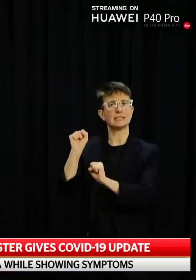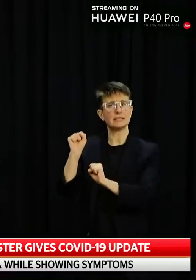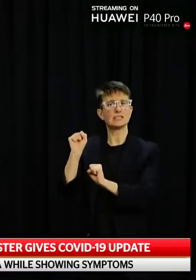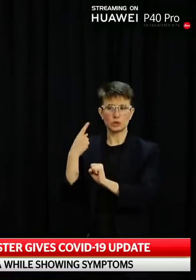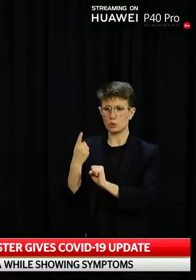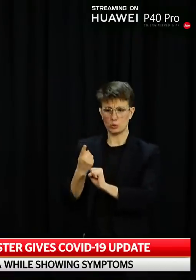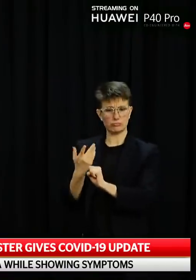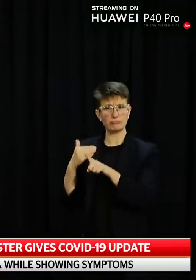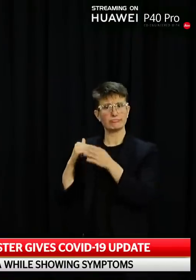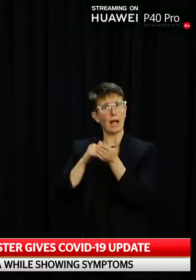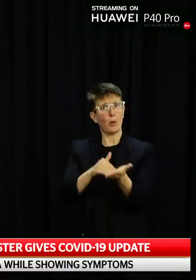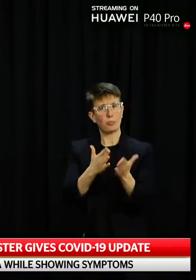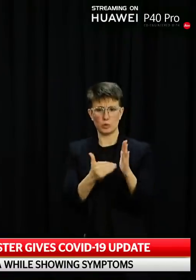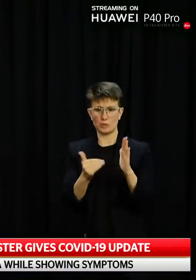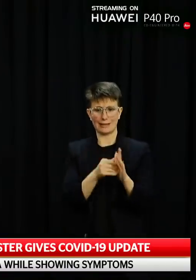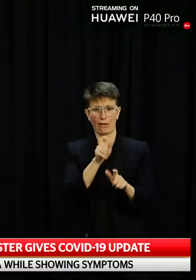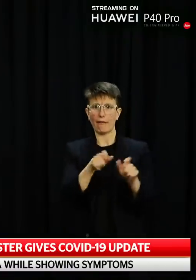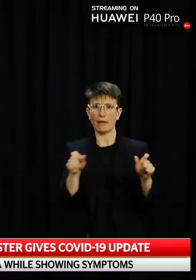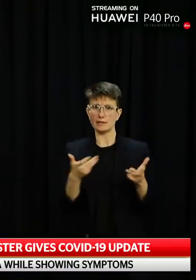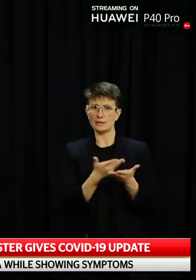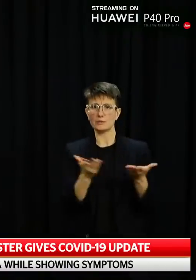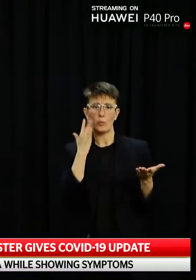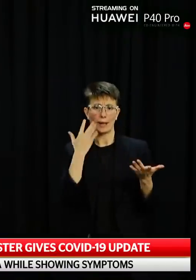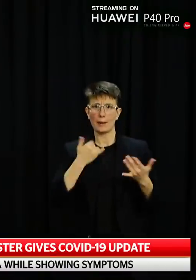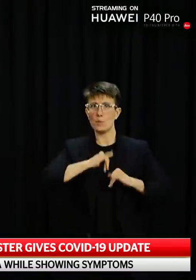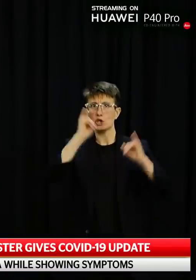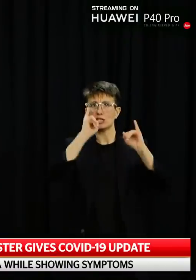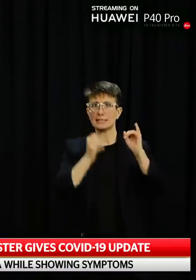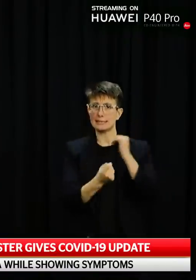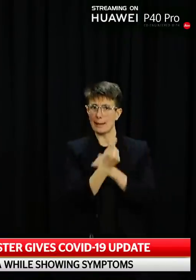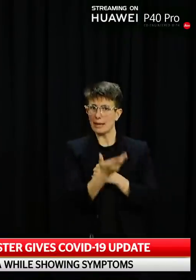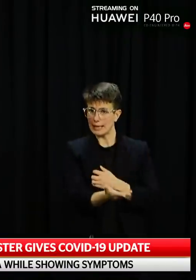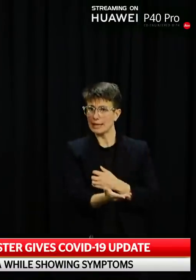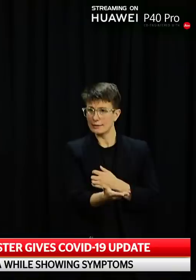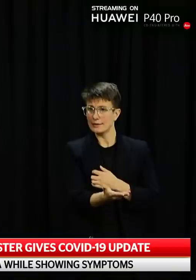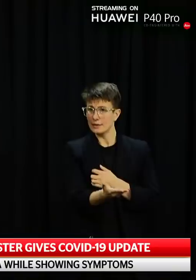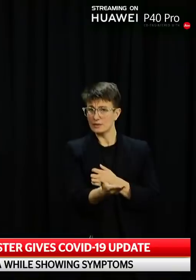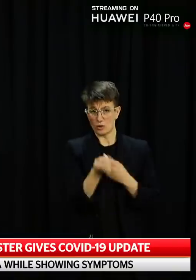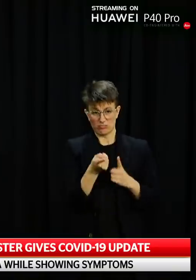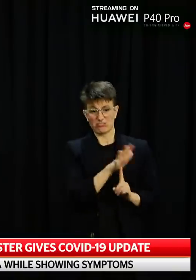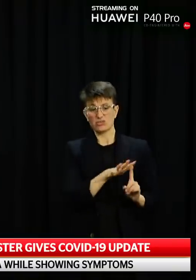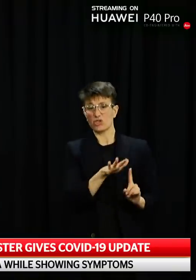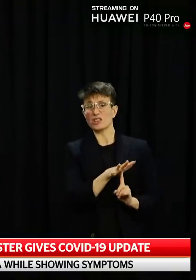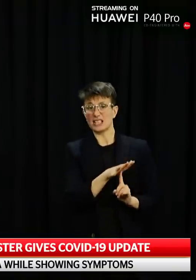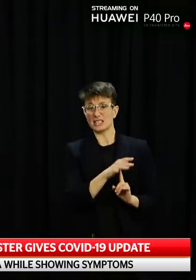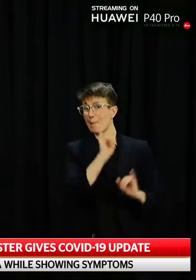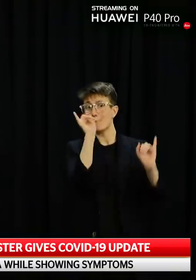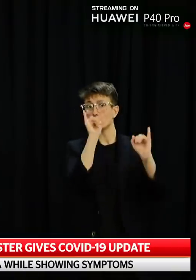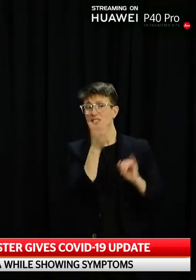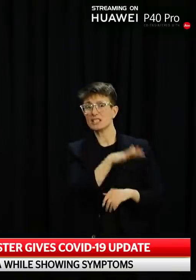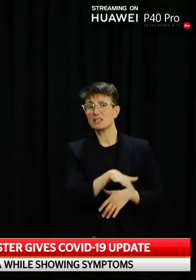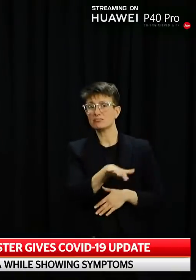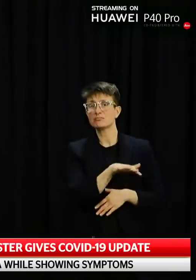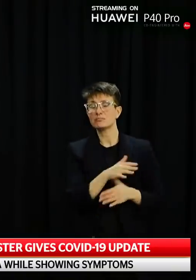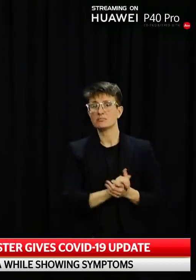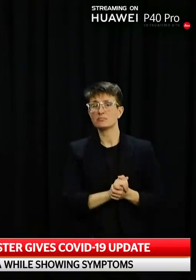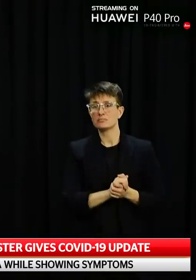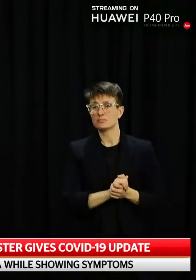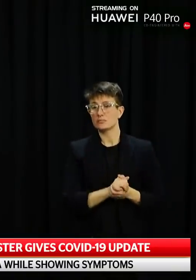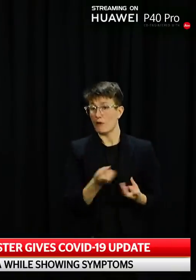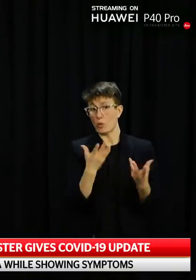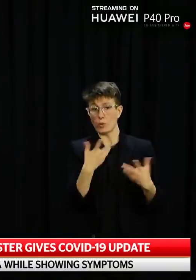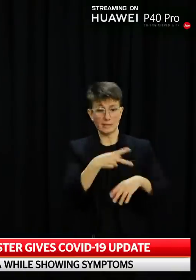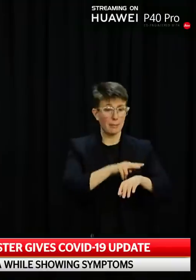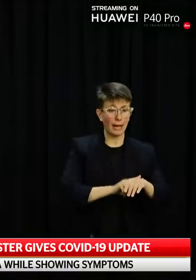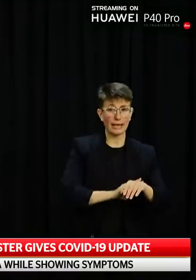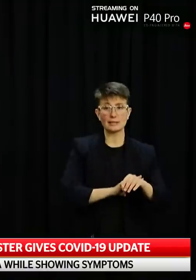of defence domestically in the civil defence context. So this is the context we're talking about. It will always be with the presence of